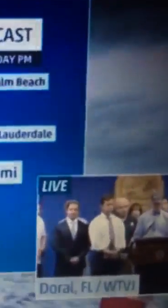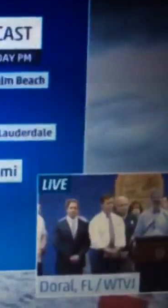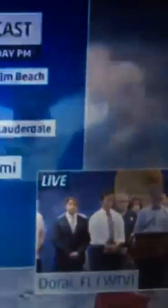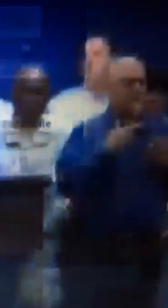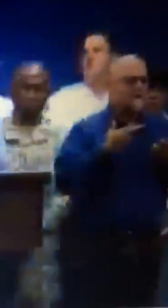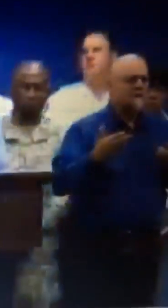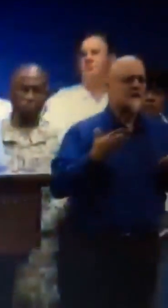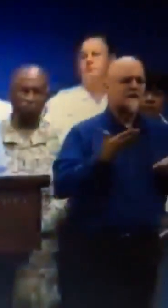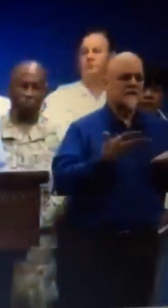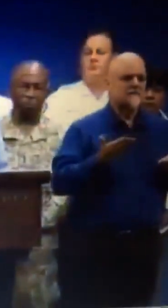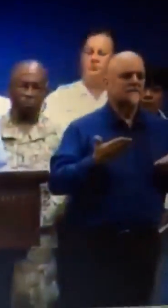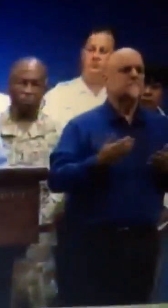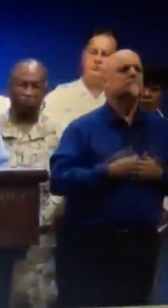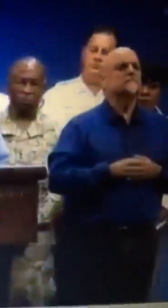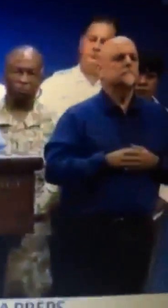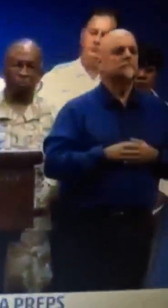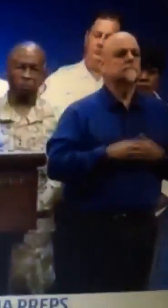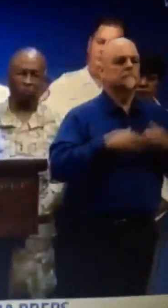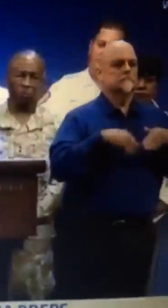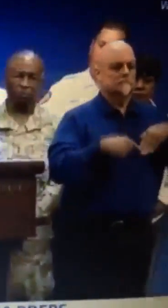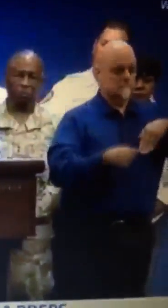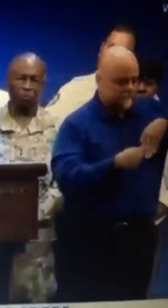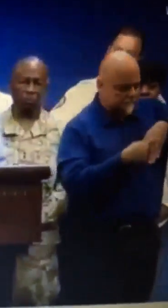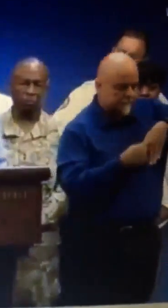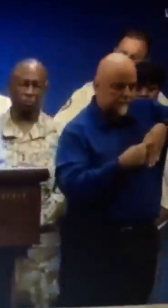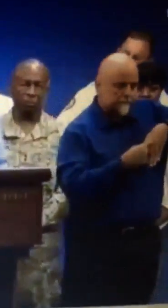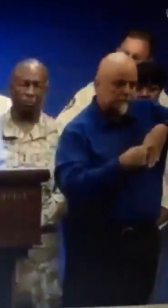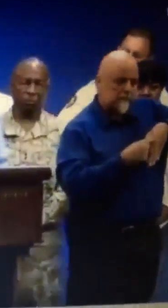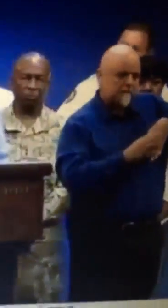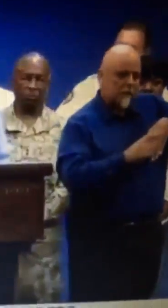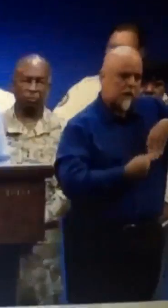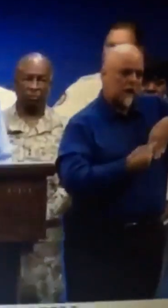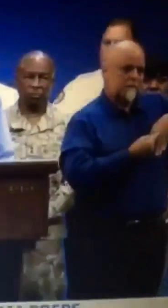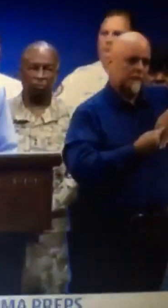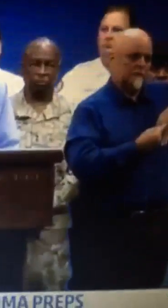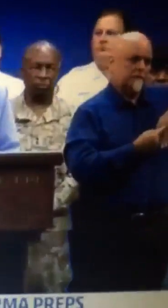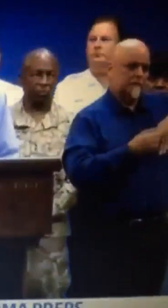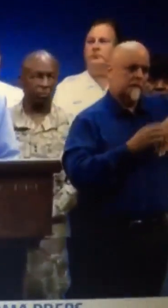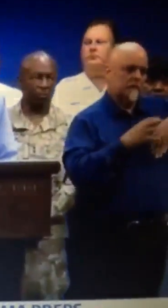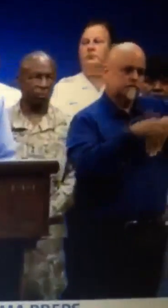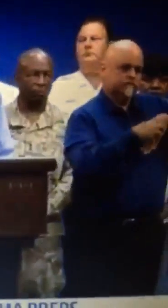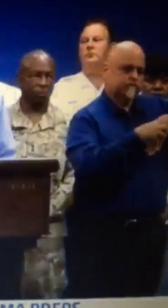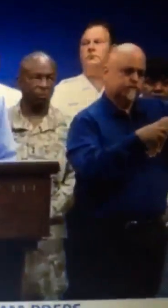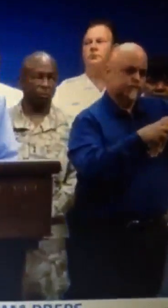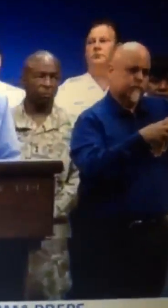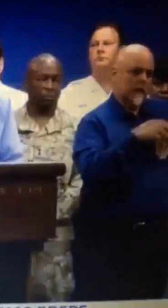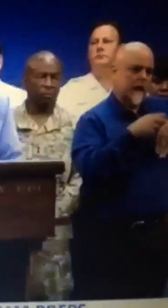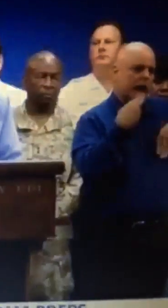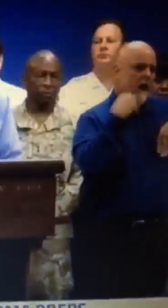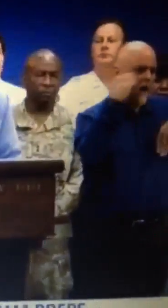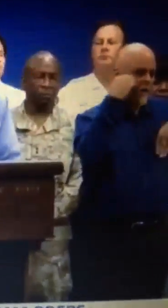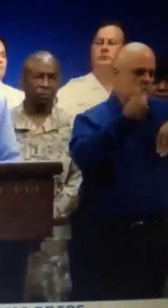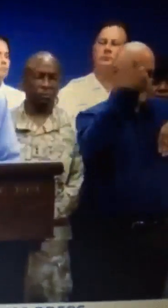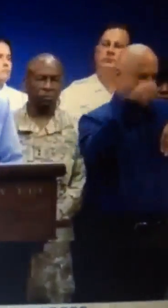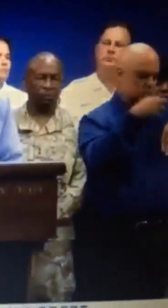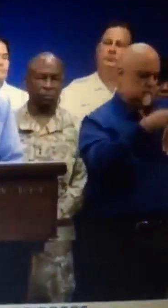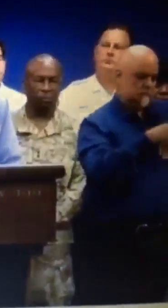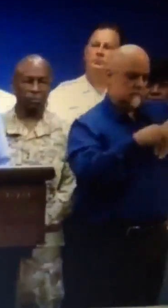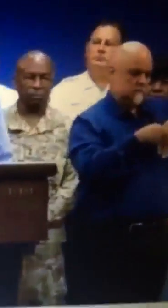in Central Florida for deployment as needed. We will be positioning these goods once we have a better understanding of the path of the